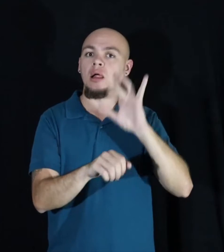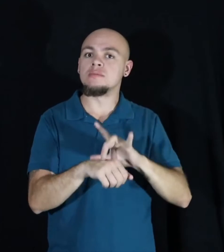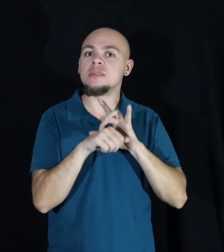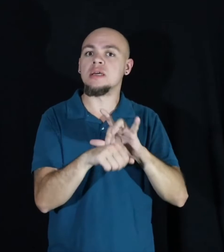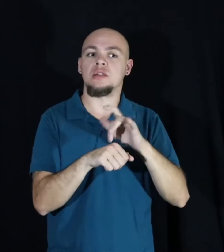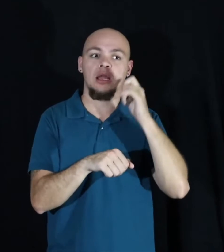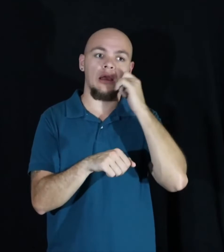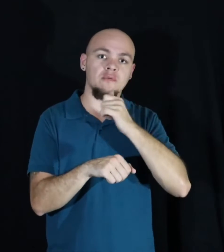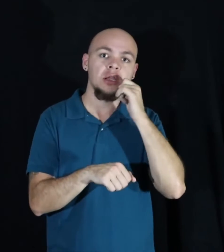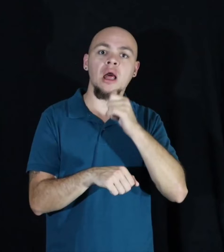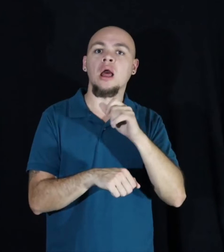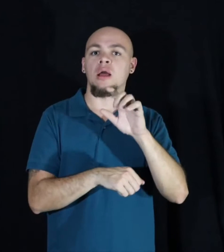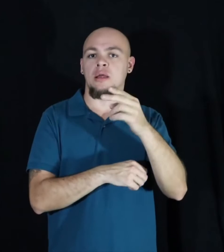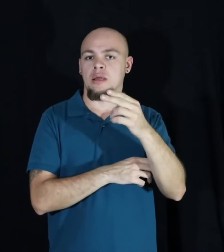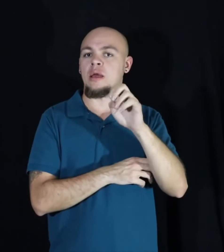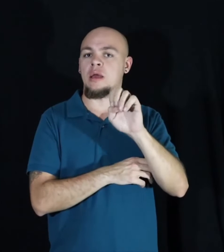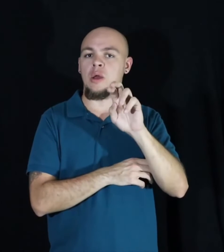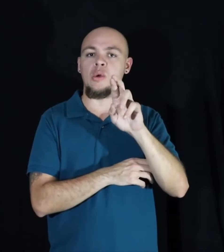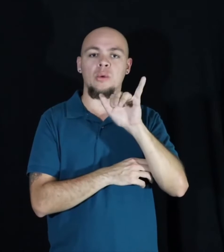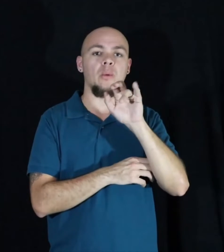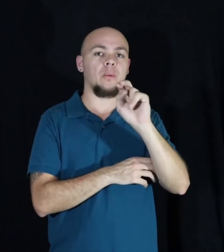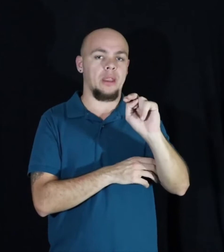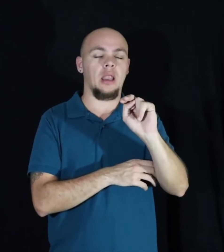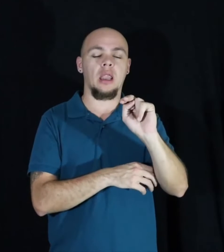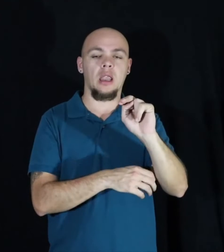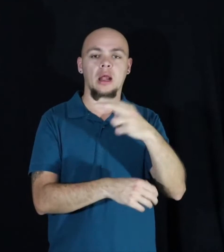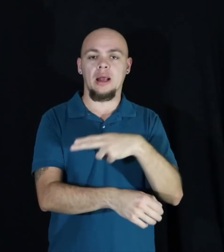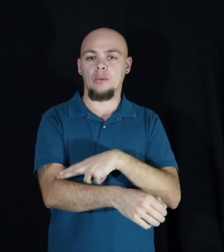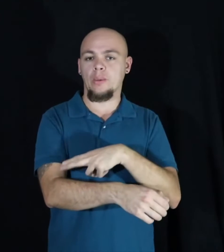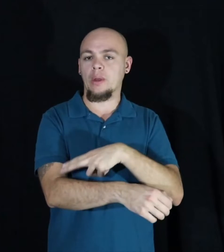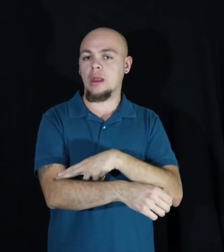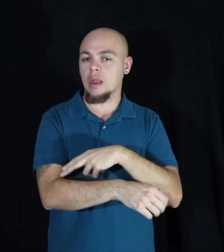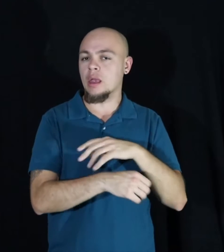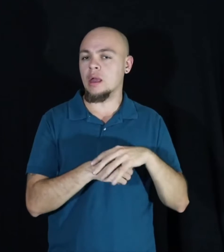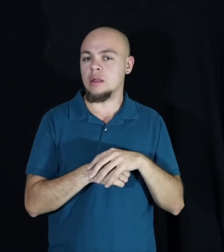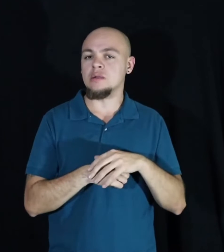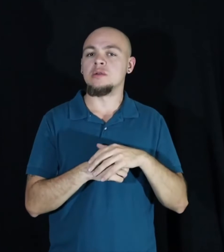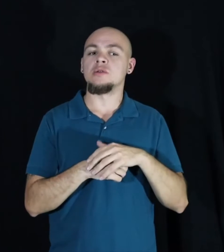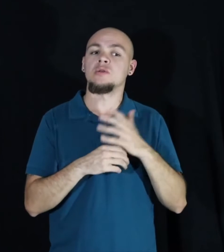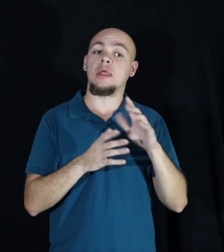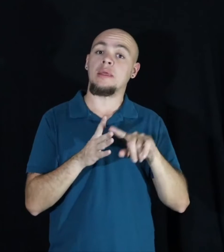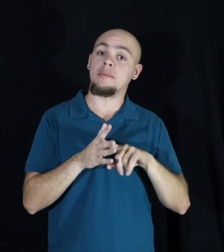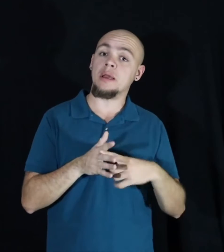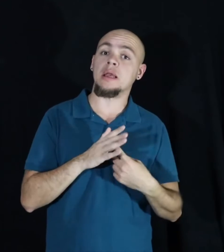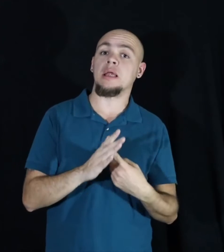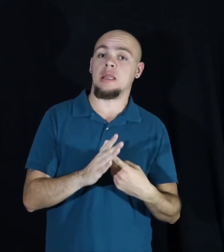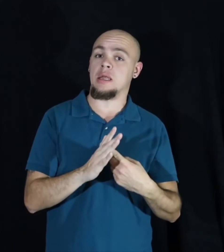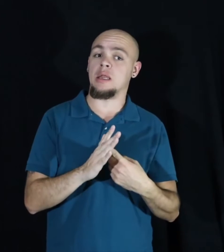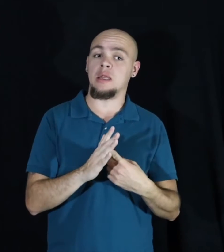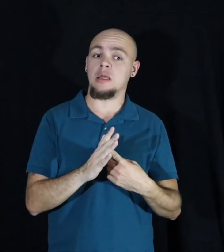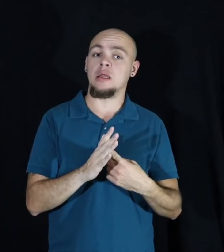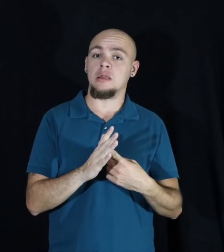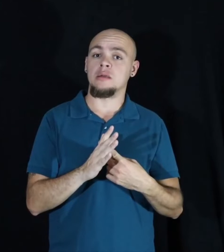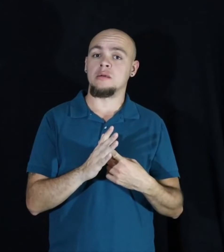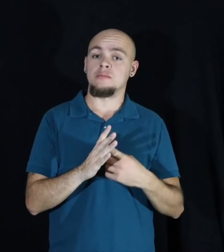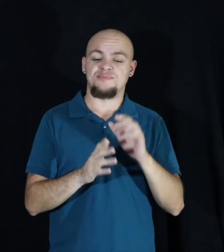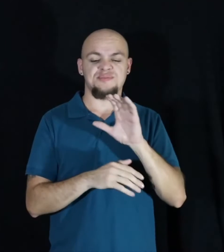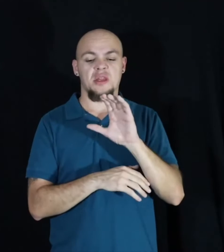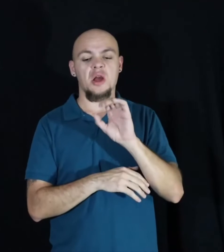getting heroin. So early on, I live a little over an hour from